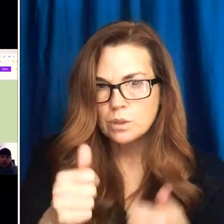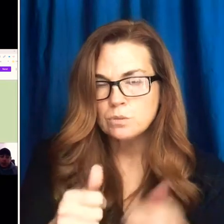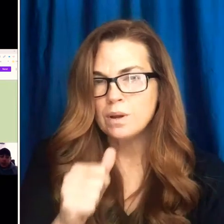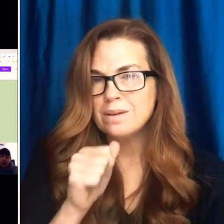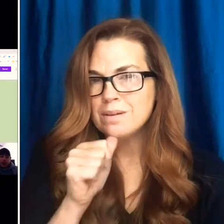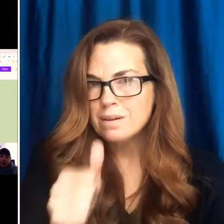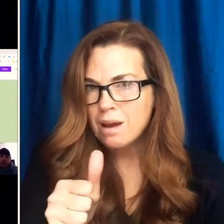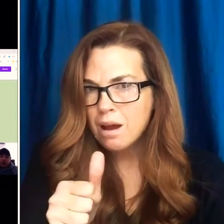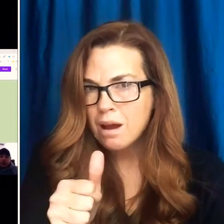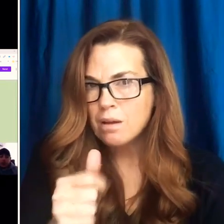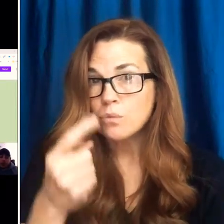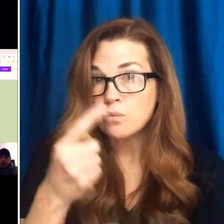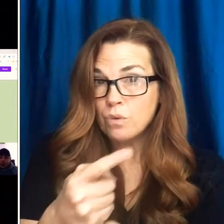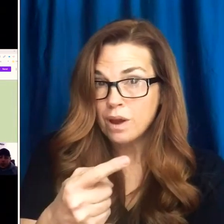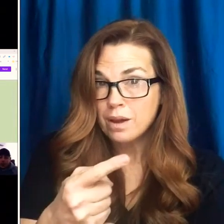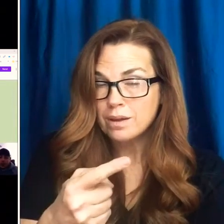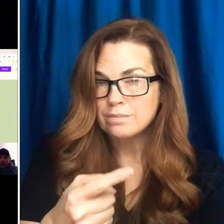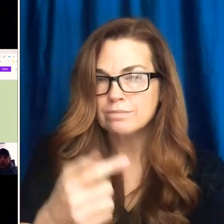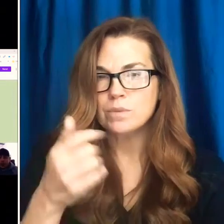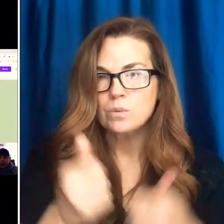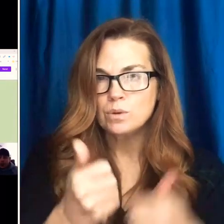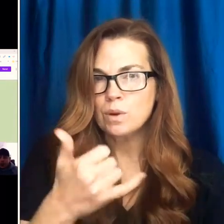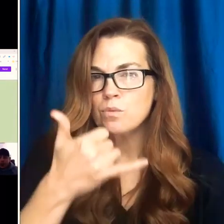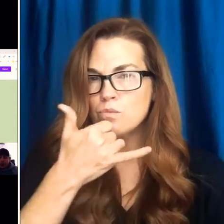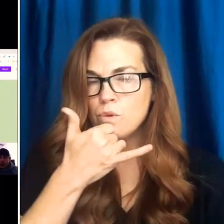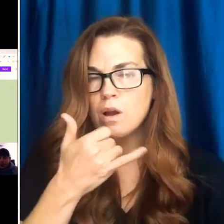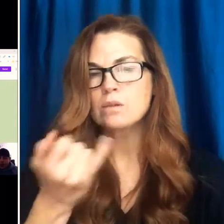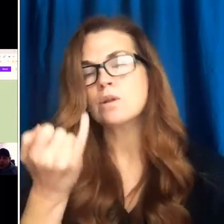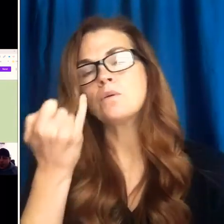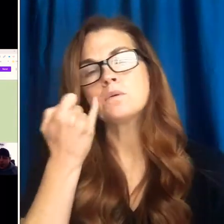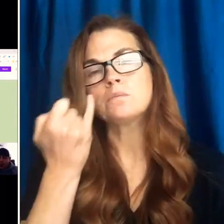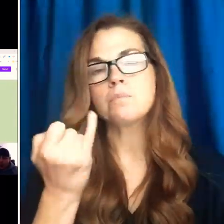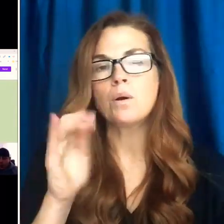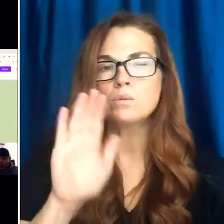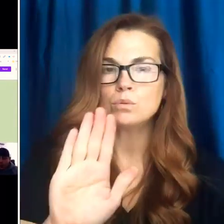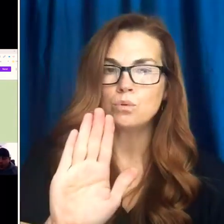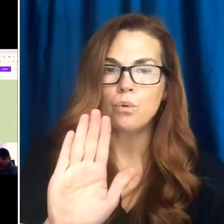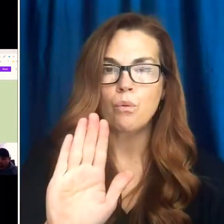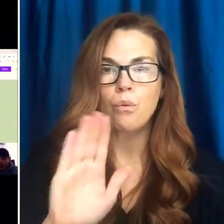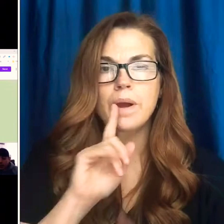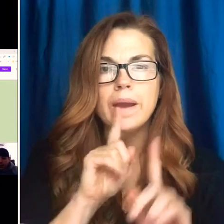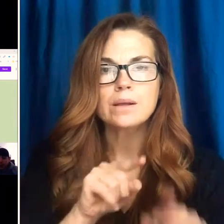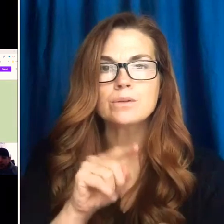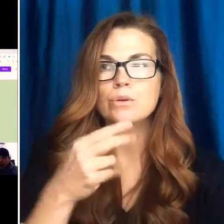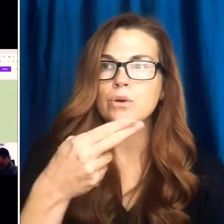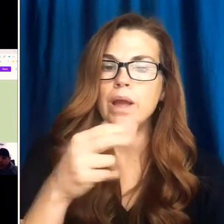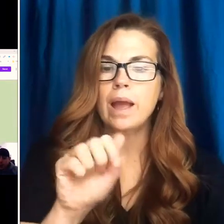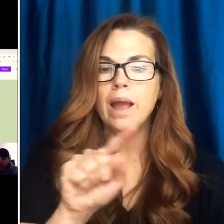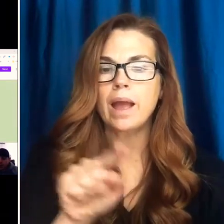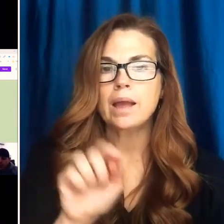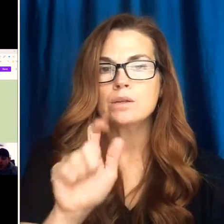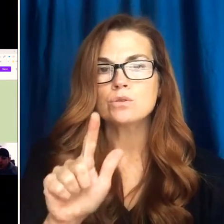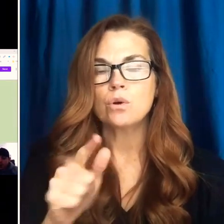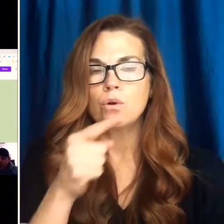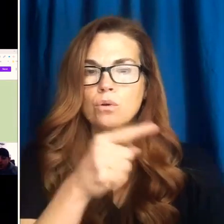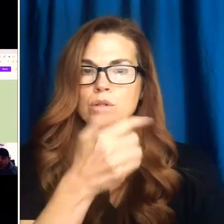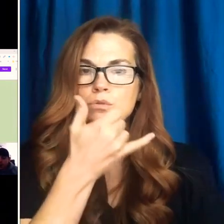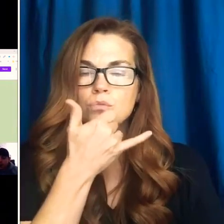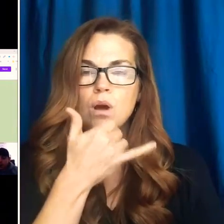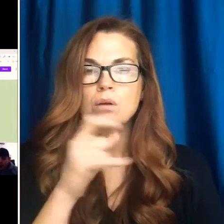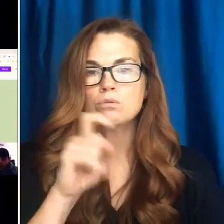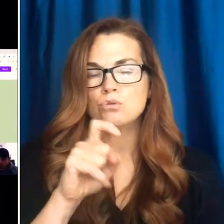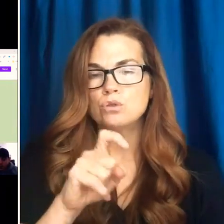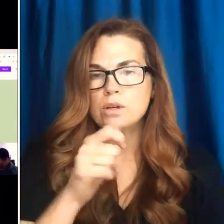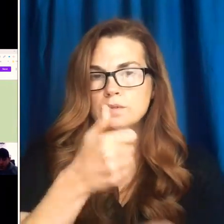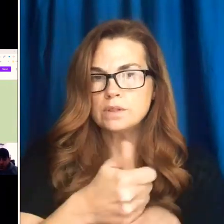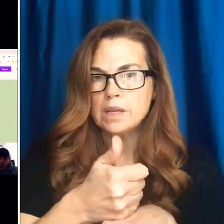not correct. So you're saying Hazel's not correct. She should have written her 12 as the denominator and her 4